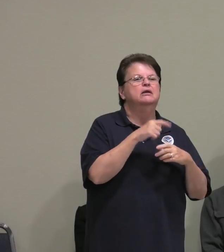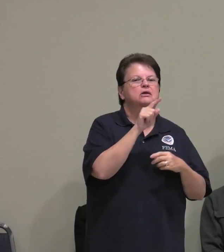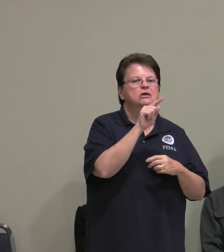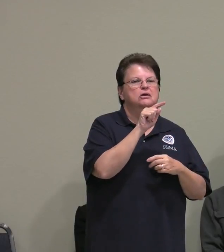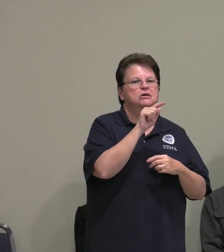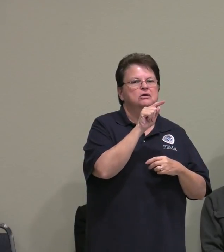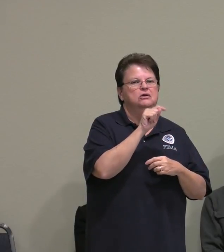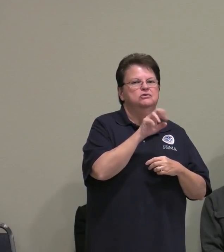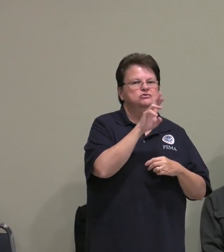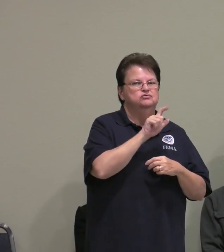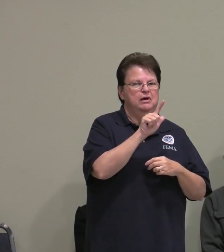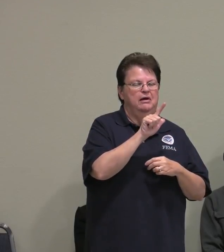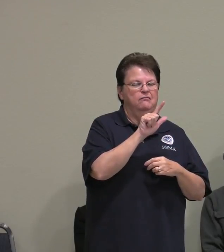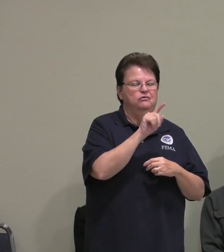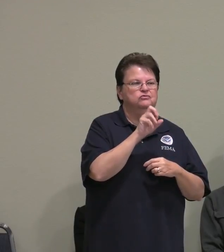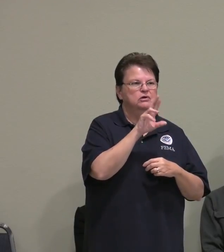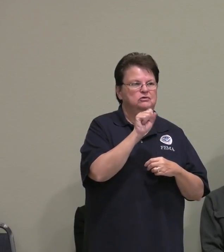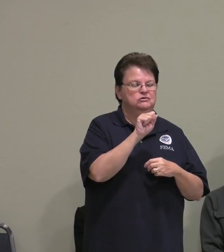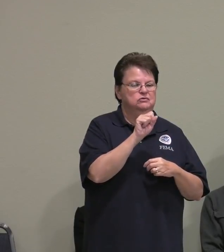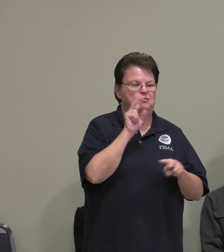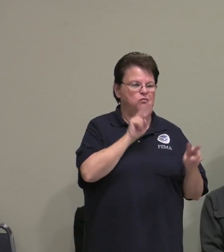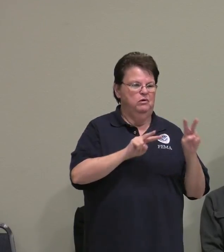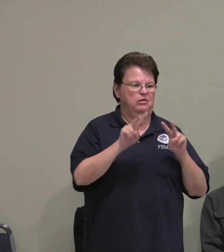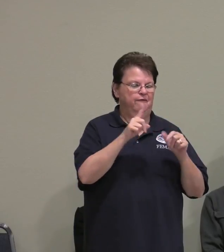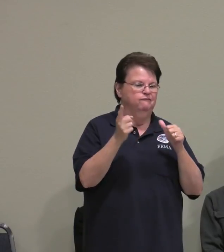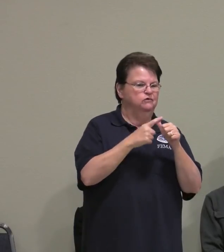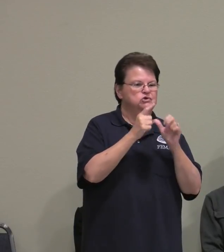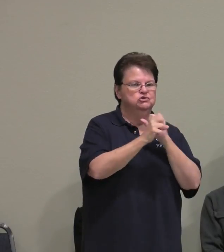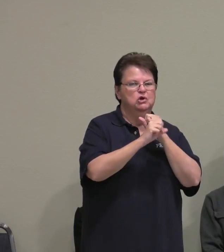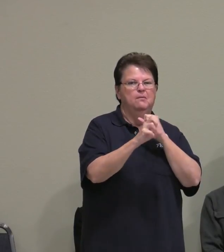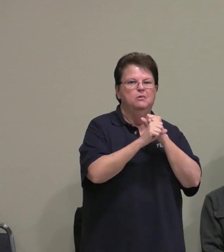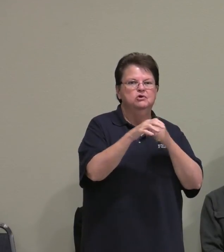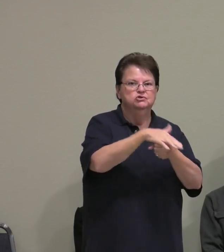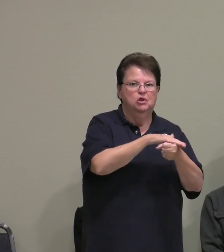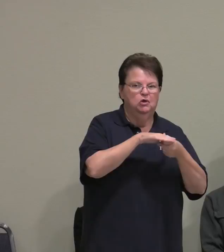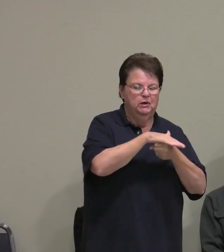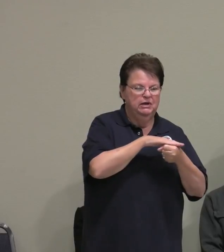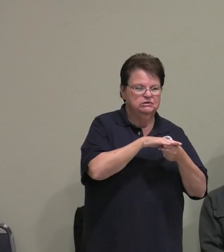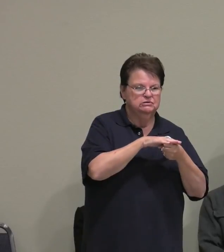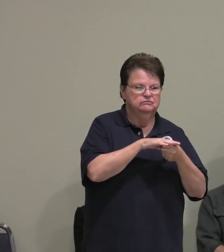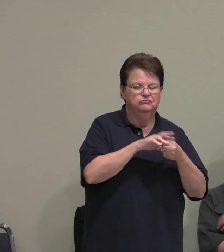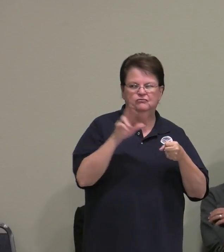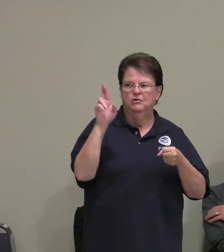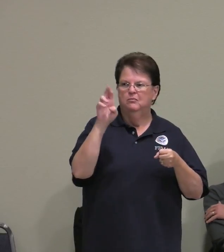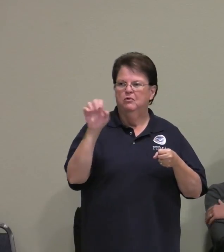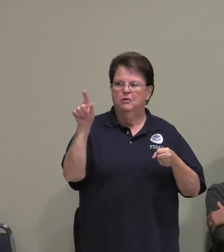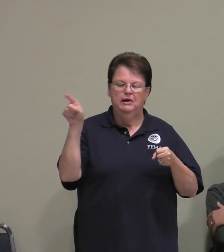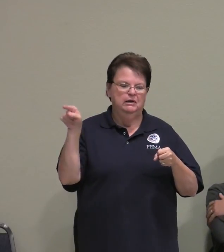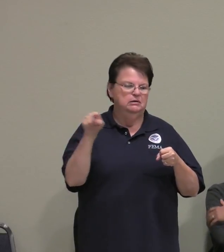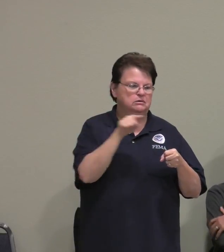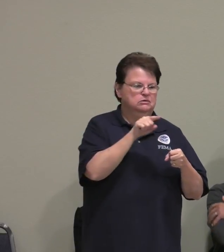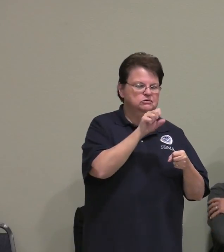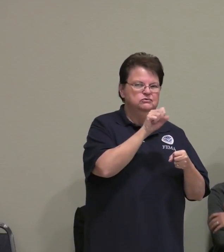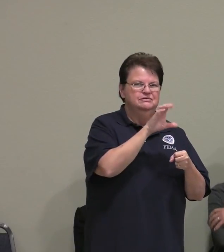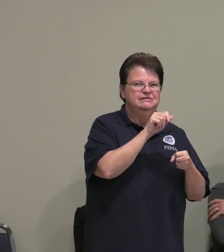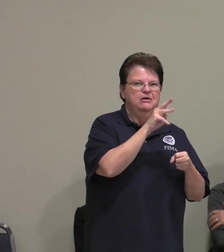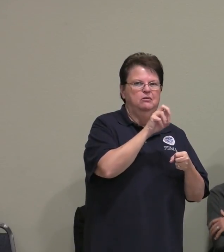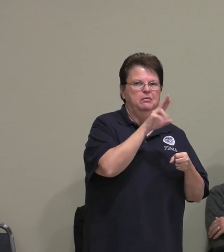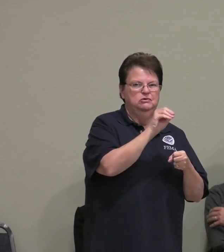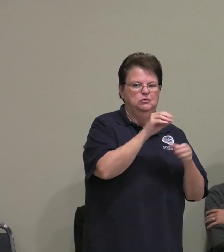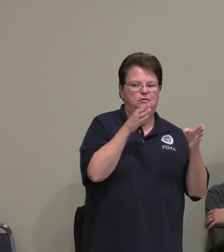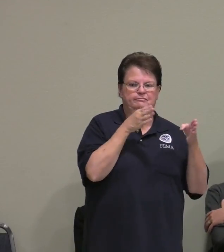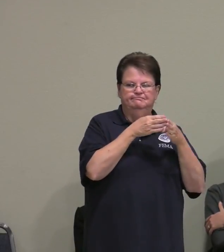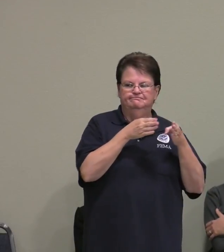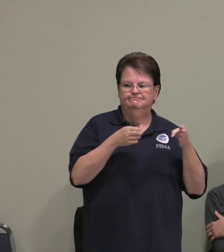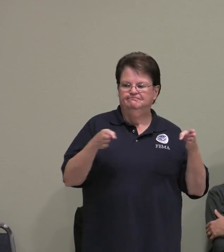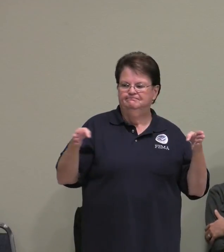We looked first to commercial sites. We looked from Reading to Sacramento, down